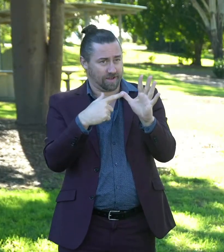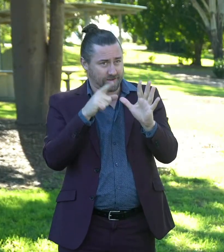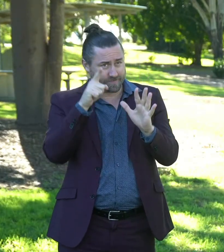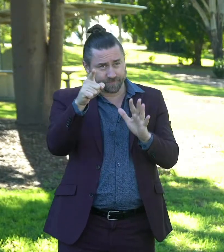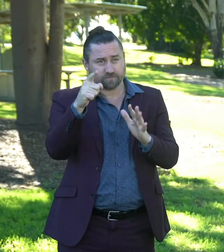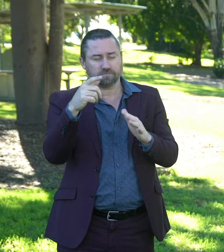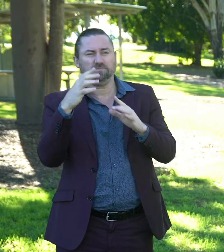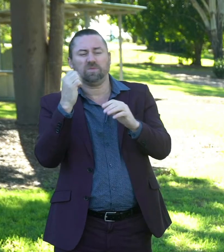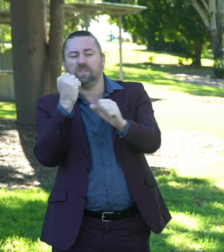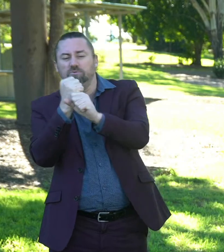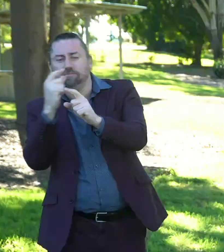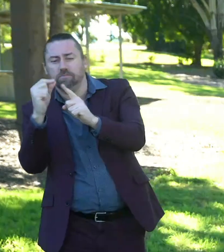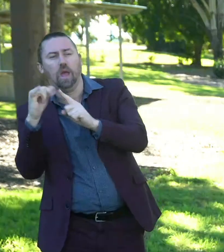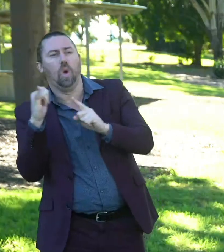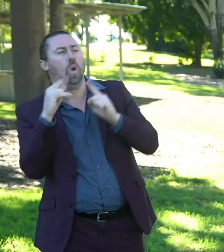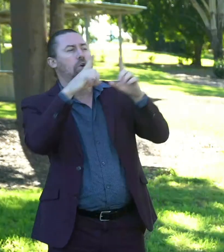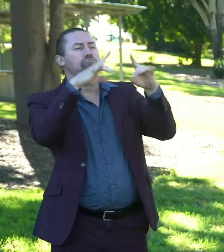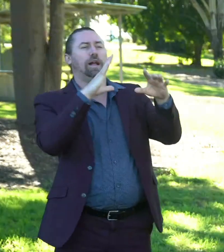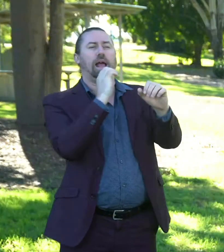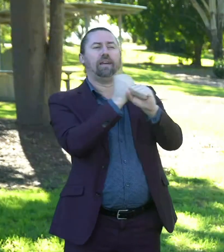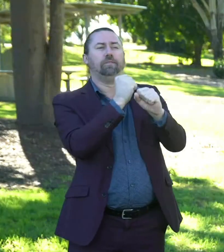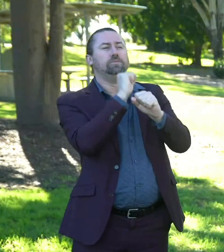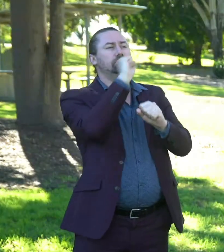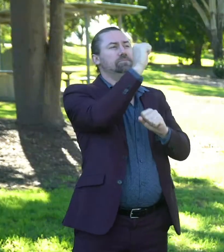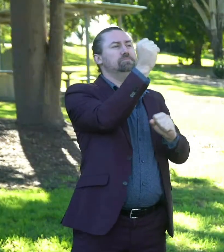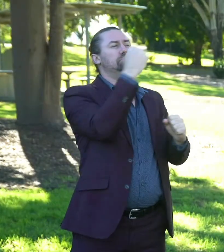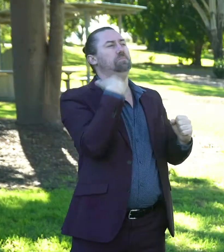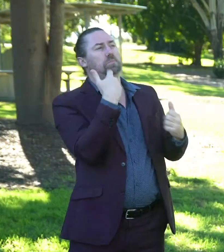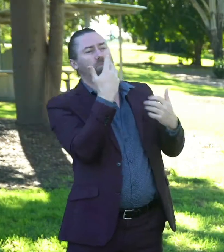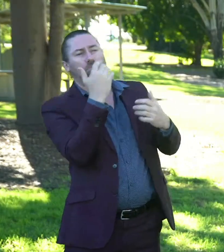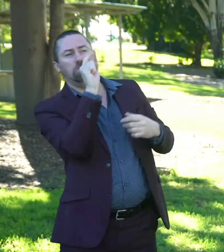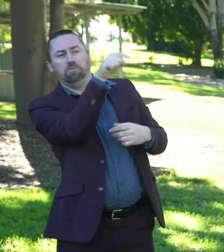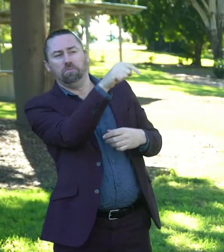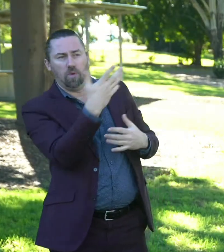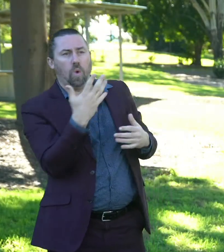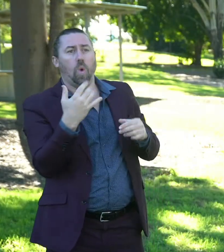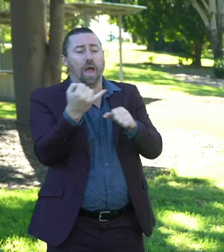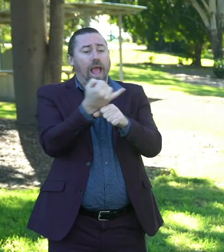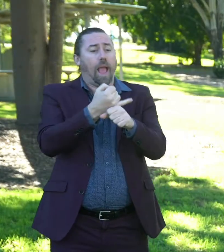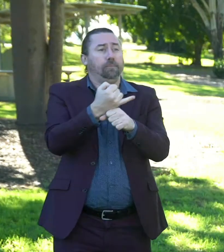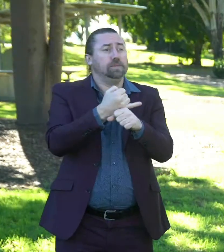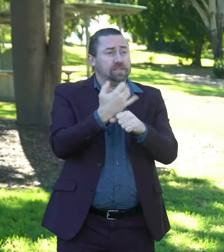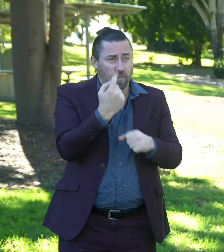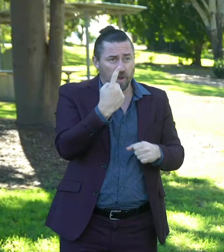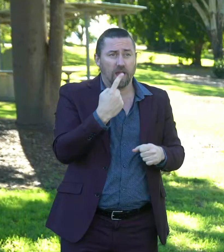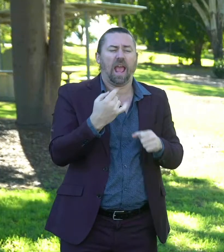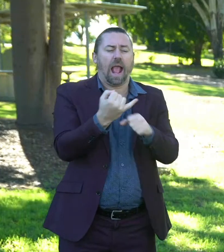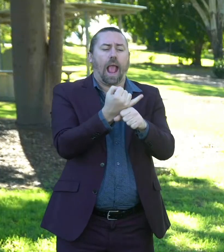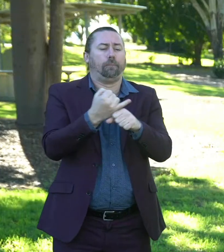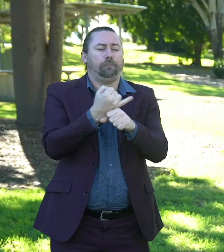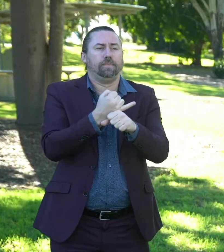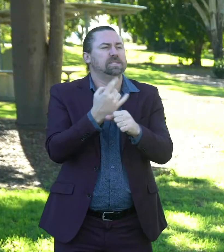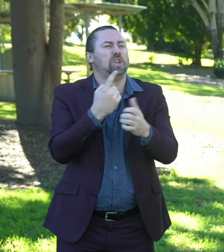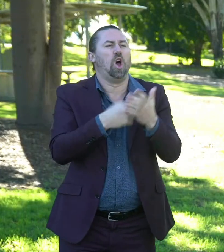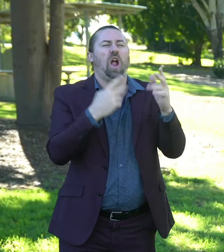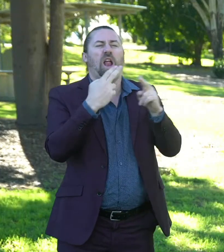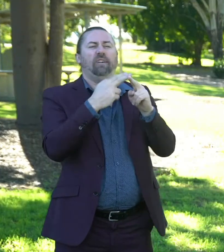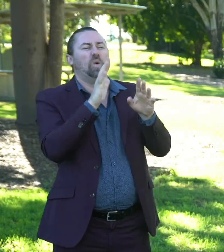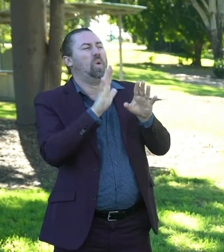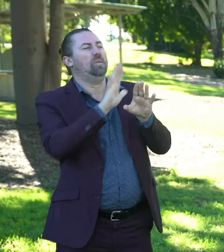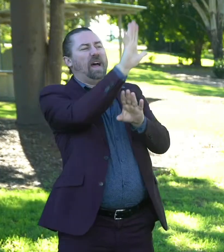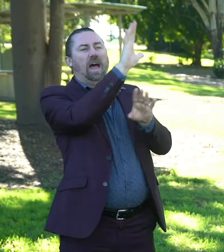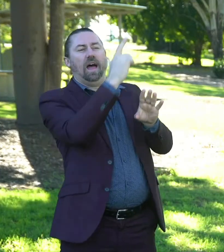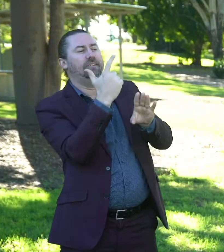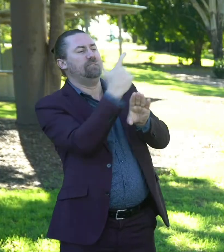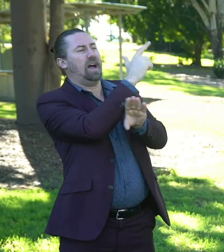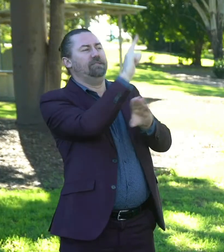Commonwealth vaccine clinic, or a pharmacy if there's one of those in your area. The pharmacies are only in the remote part of the state.